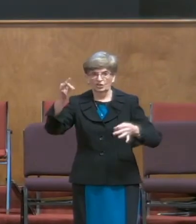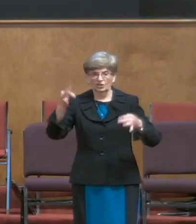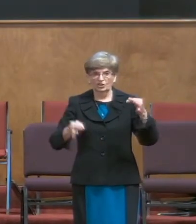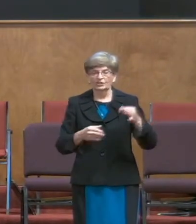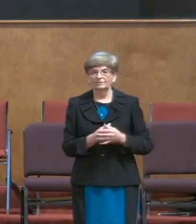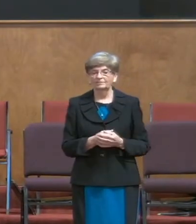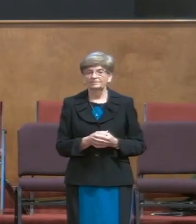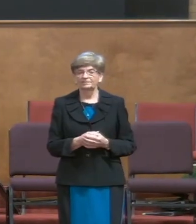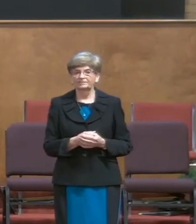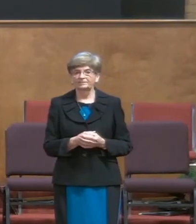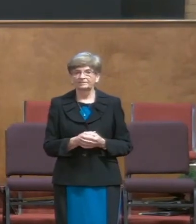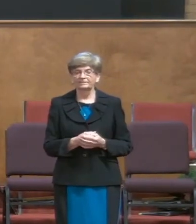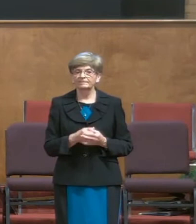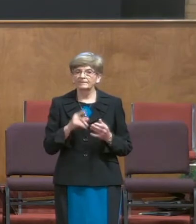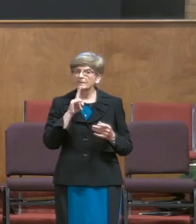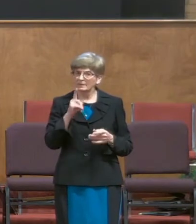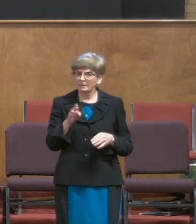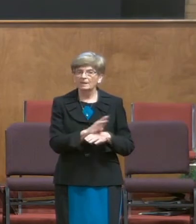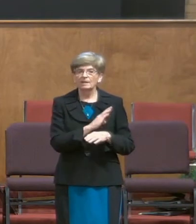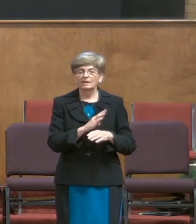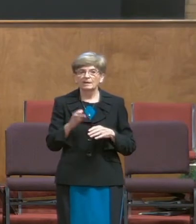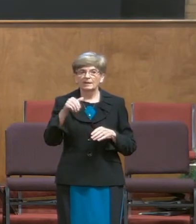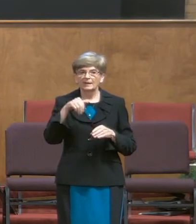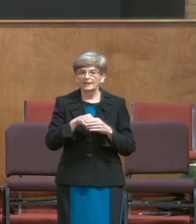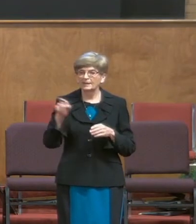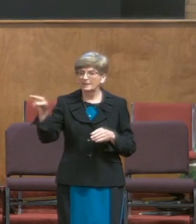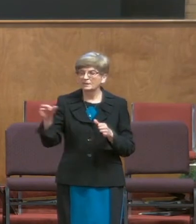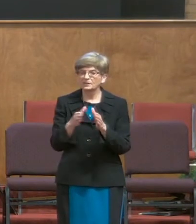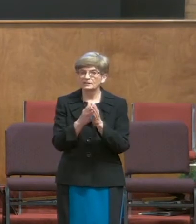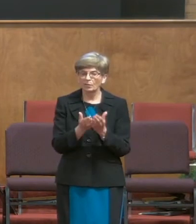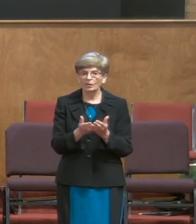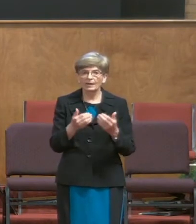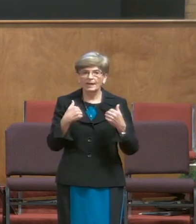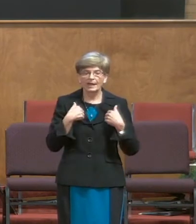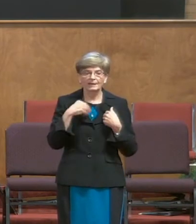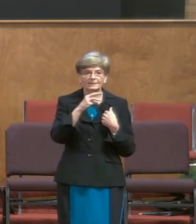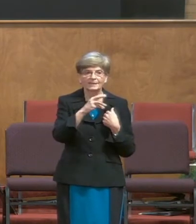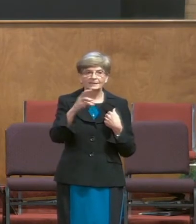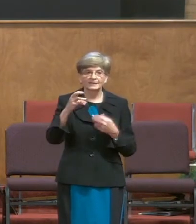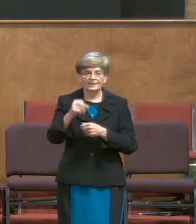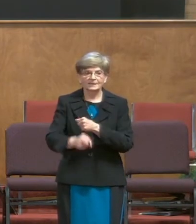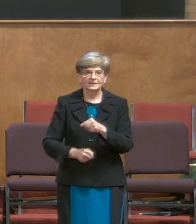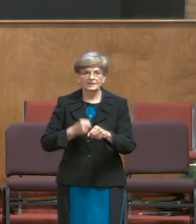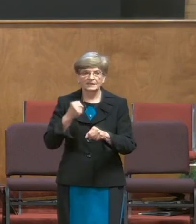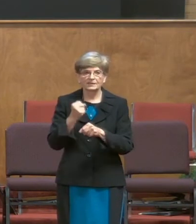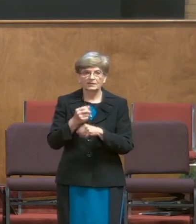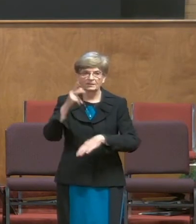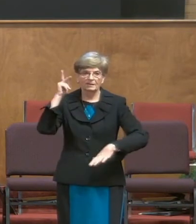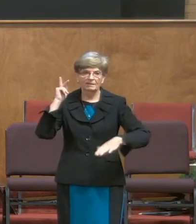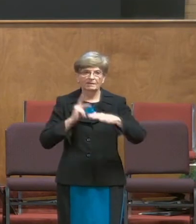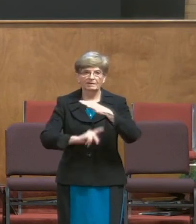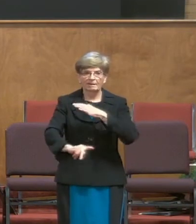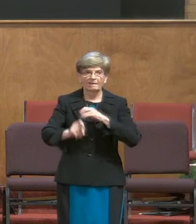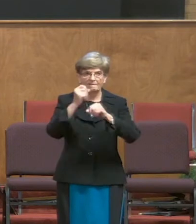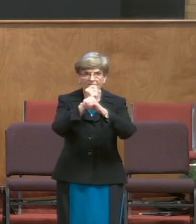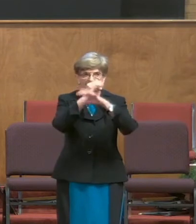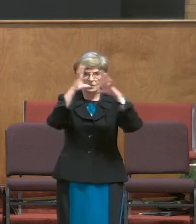it. In this little book, there are 66 years of prophetic vision in just 56 verses.